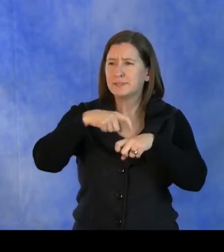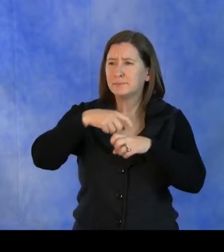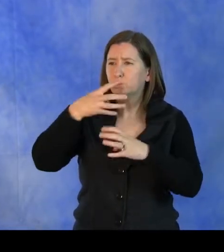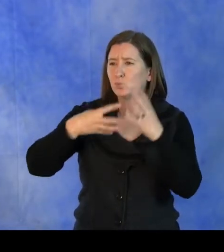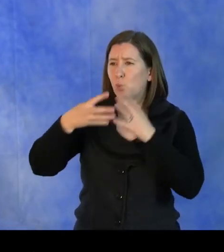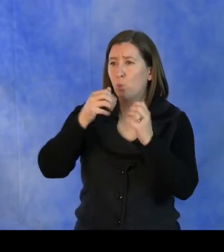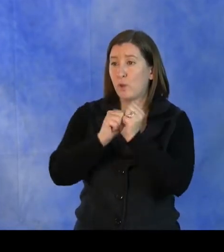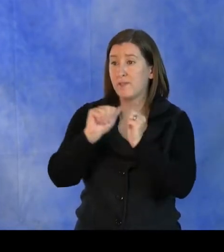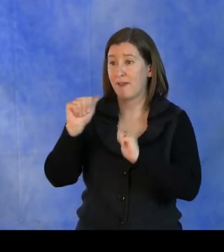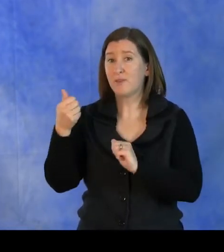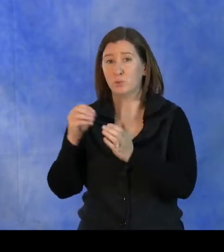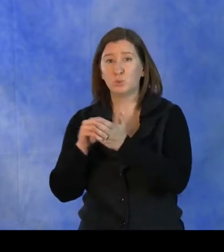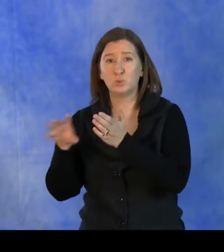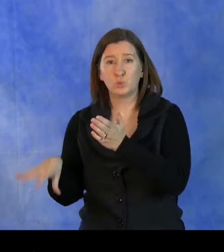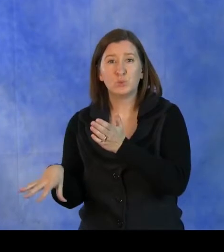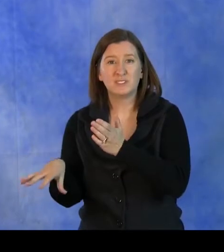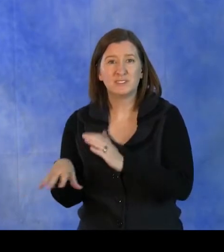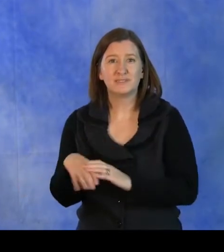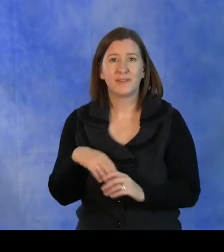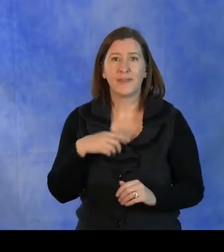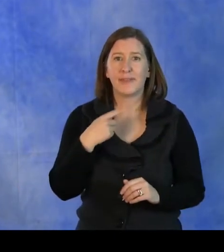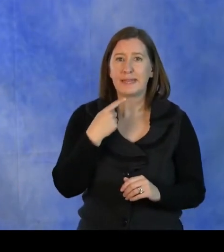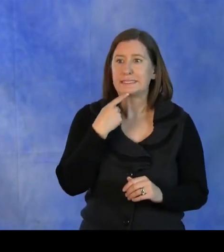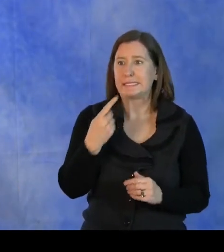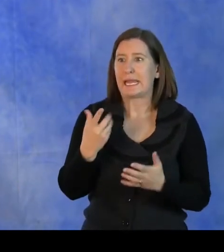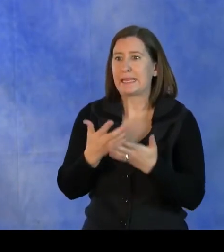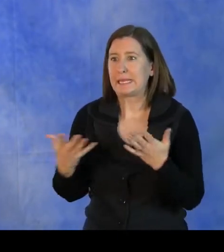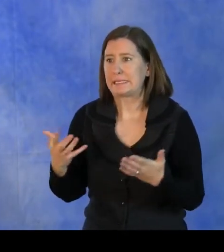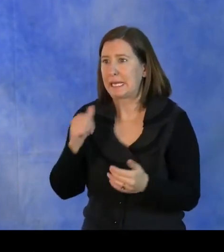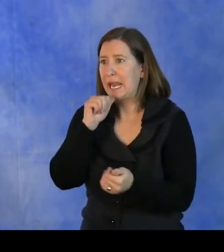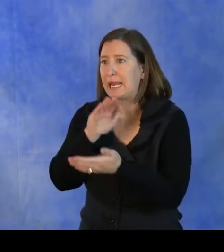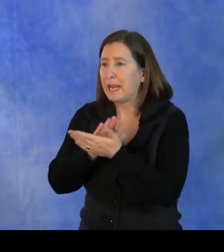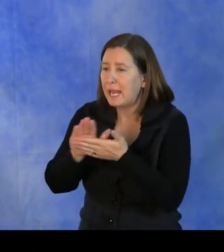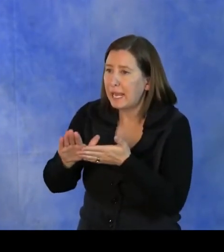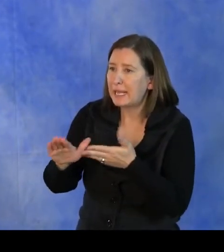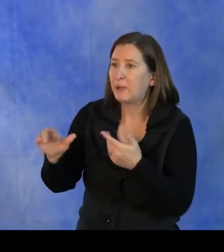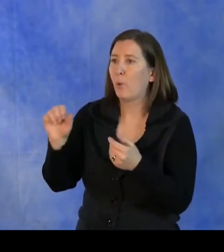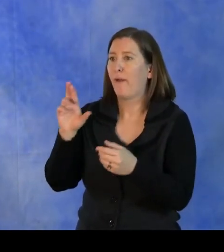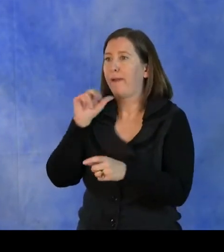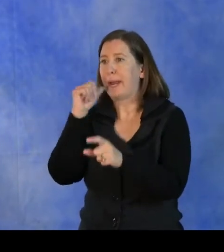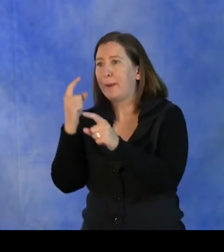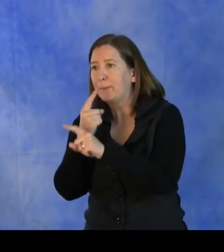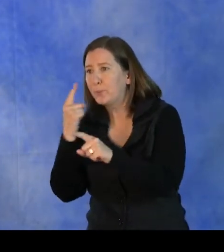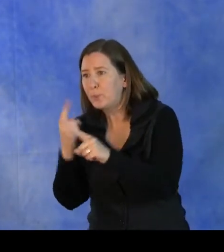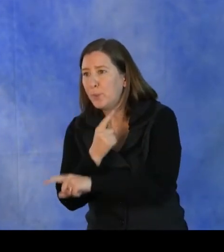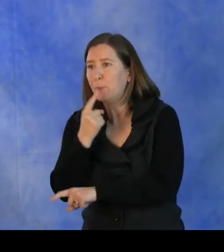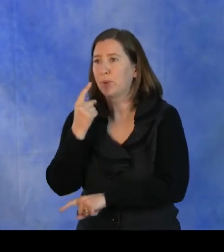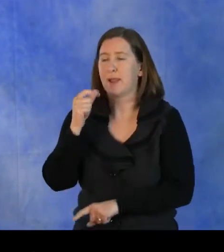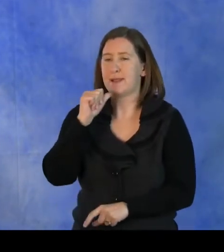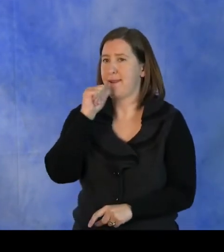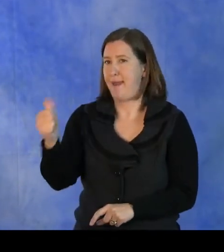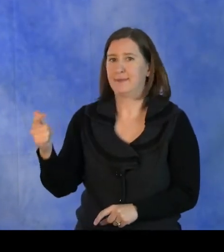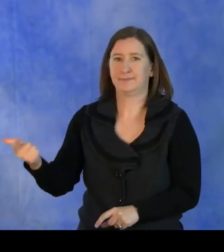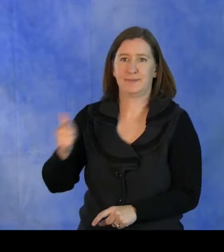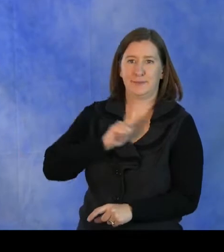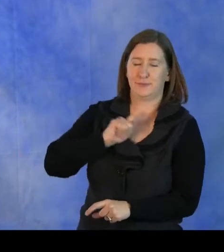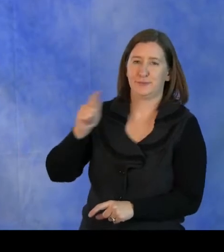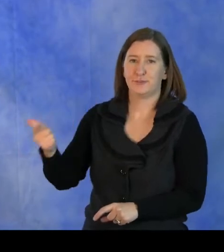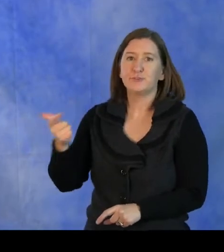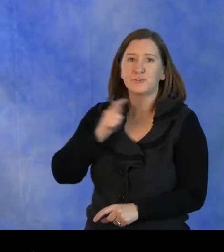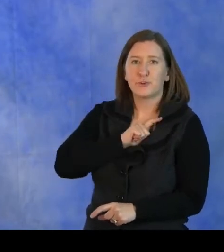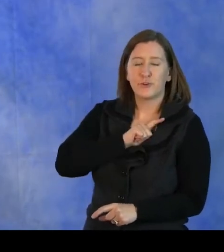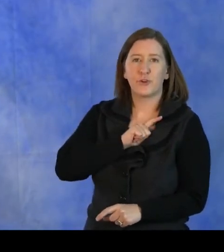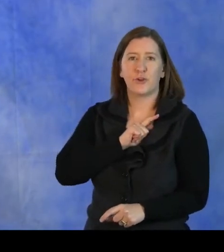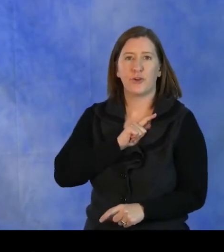a student who has a hard time socializing with other students, saying things that aren't nice or not